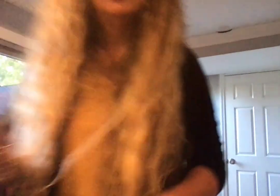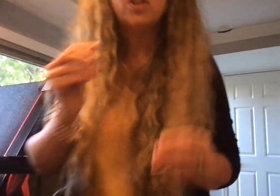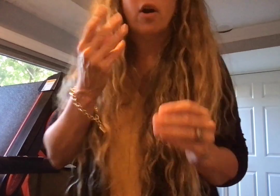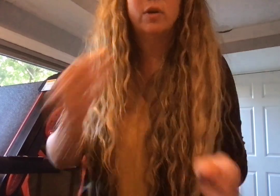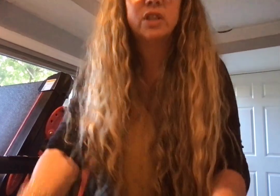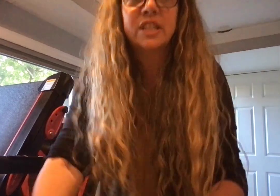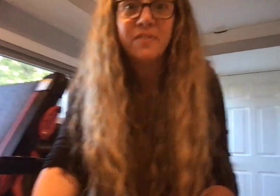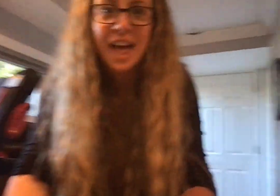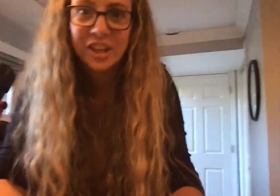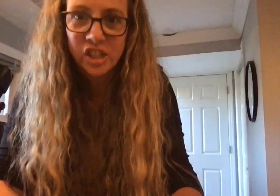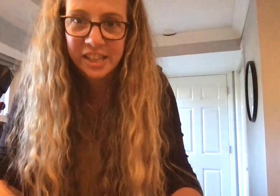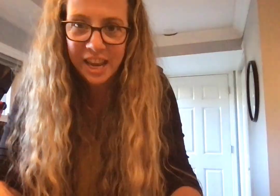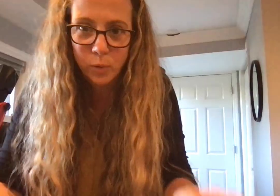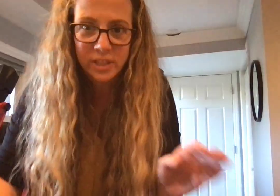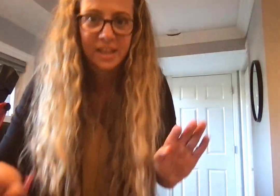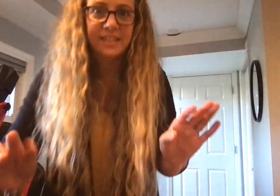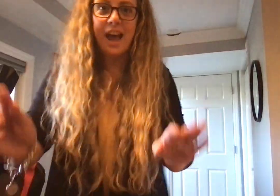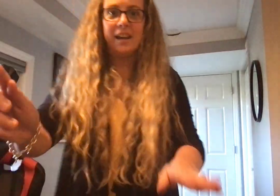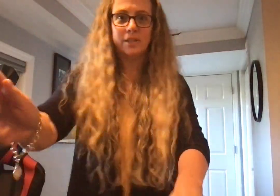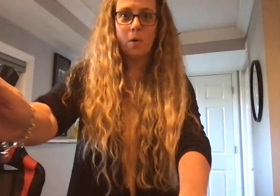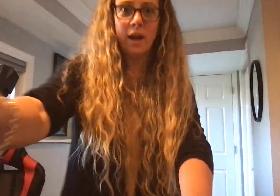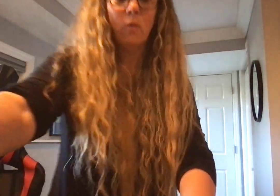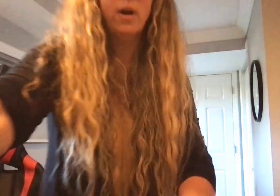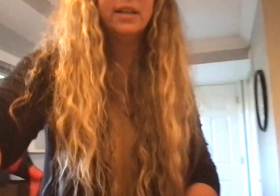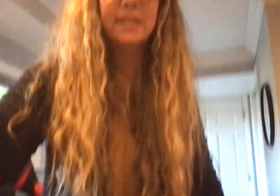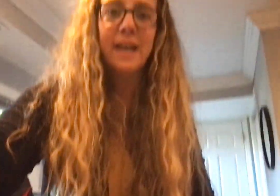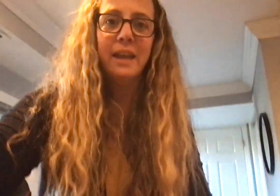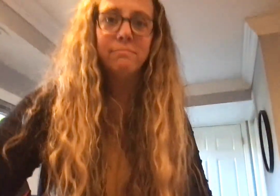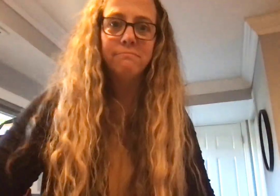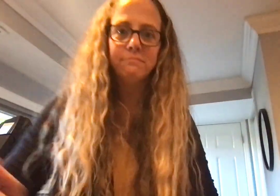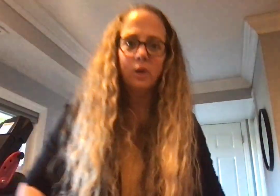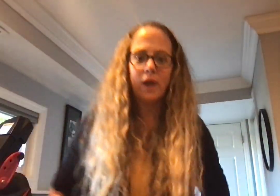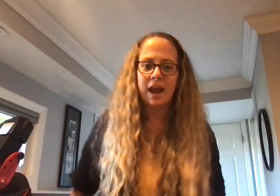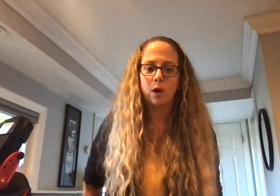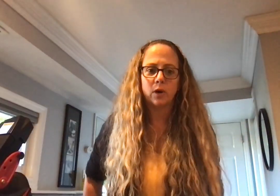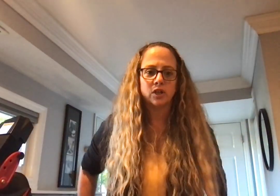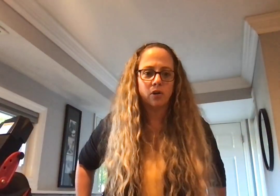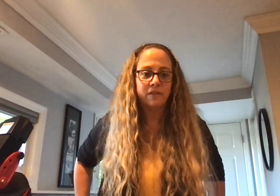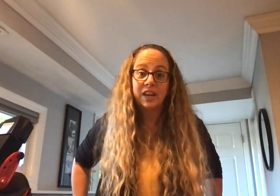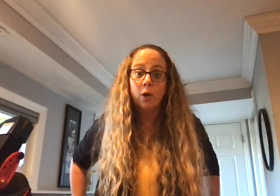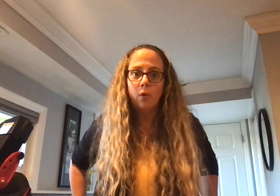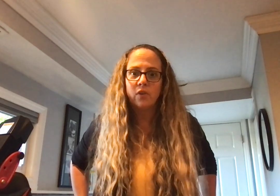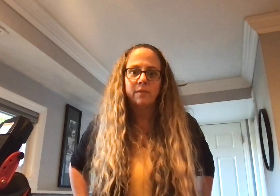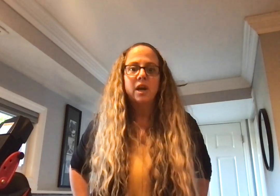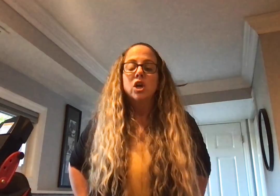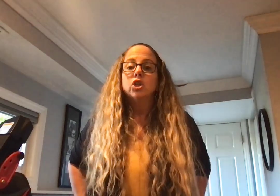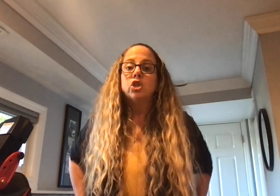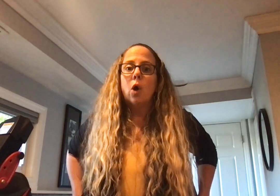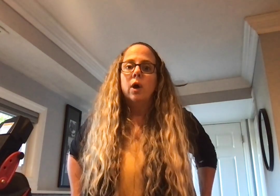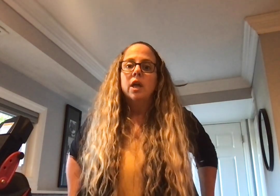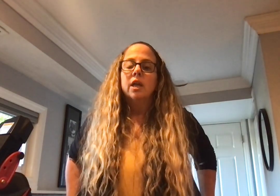Sorry, it was just flashing like it was going to die, so I don't want it to die. Okay, I don't want to start the video over. So,